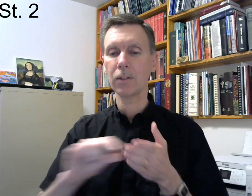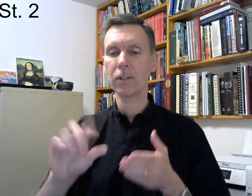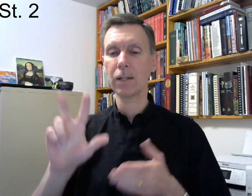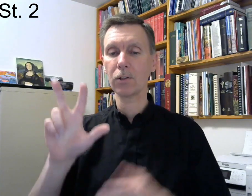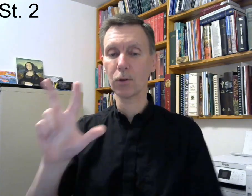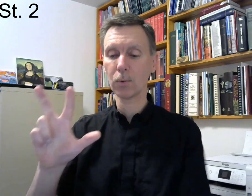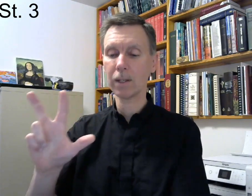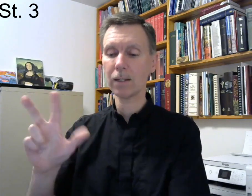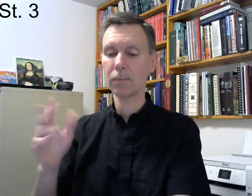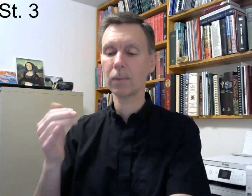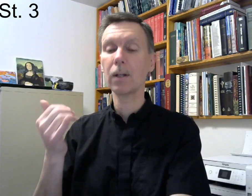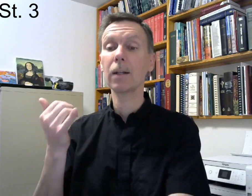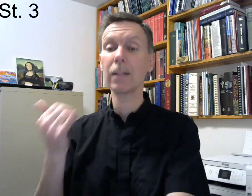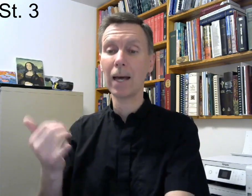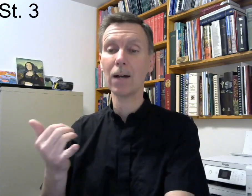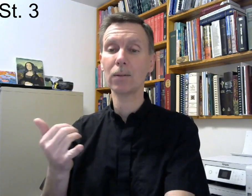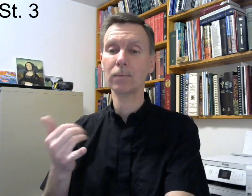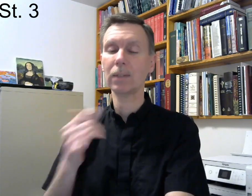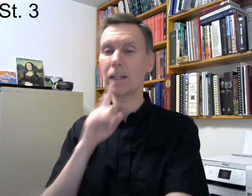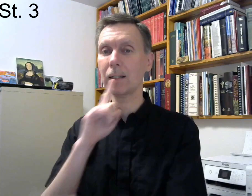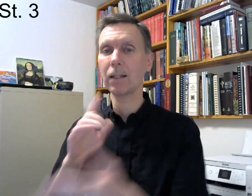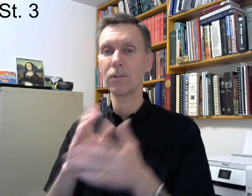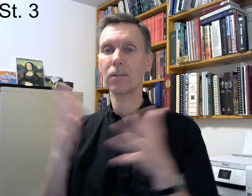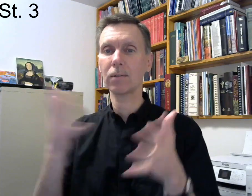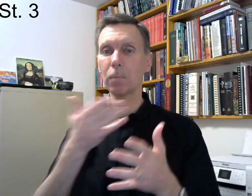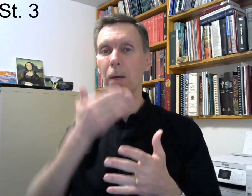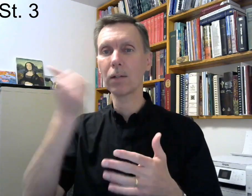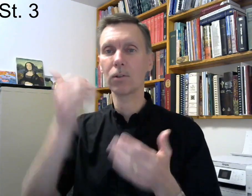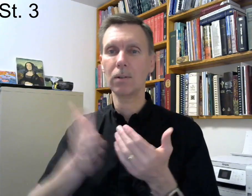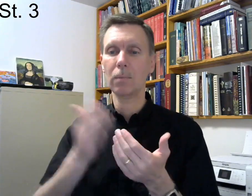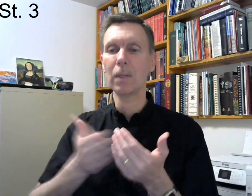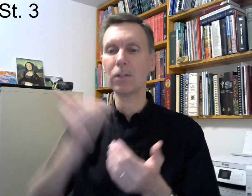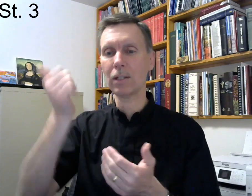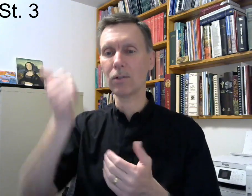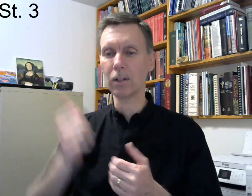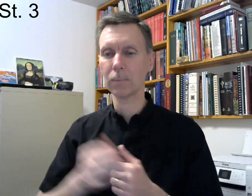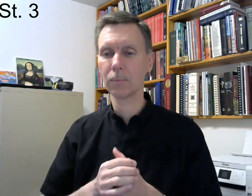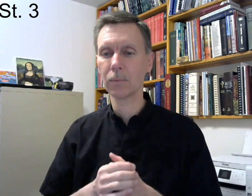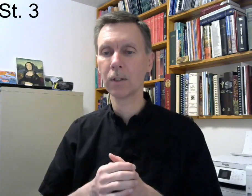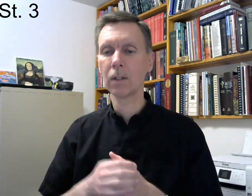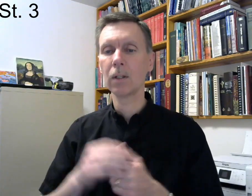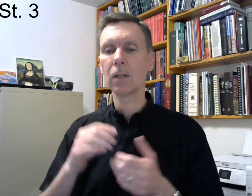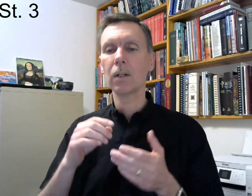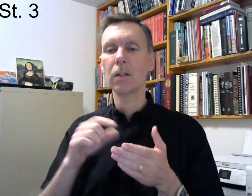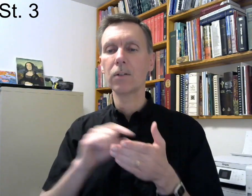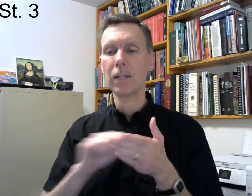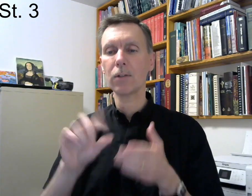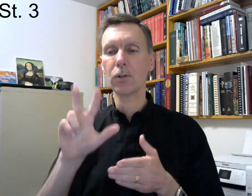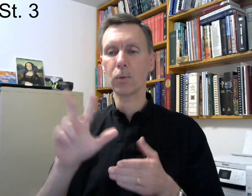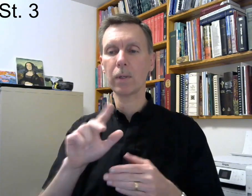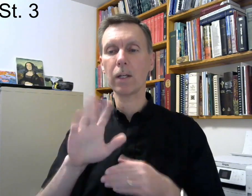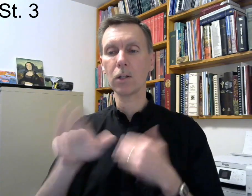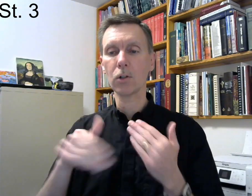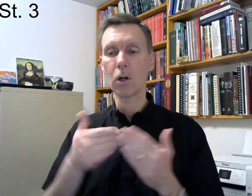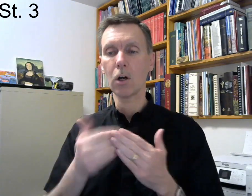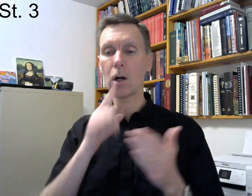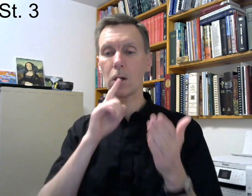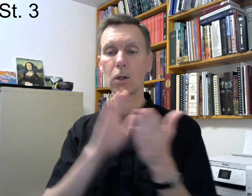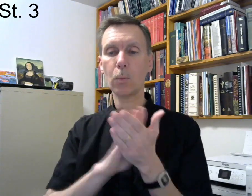Stanza 3, now it gets much, much easier. Stanza 3 is all